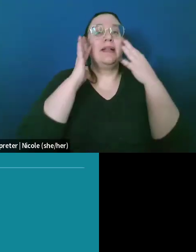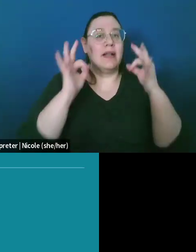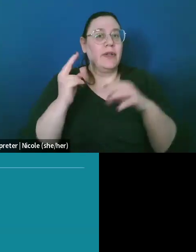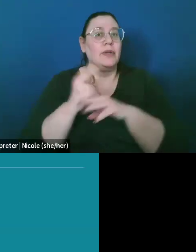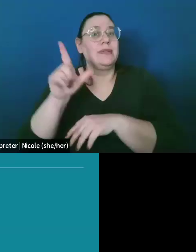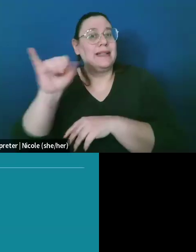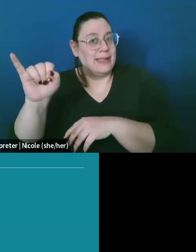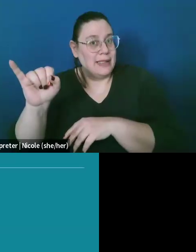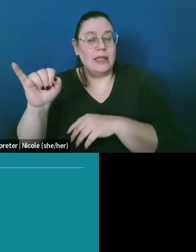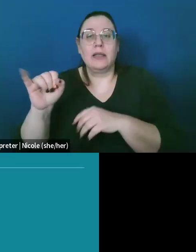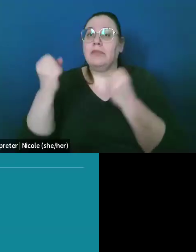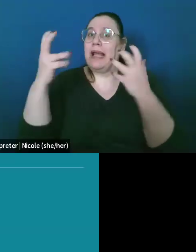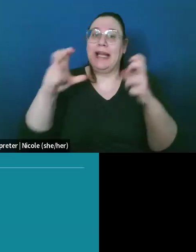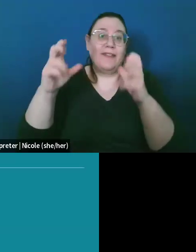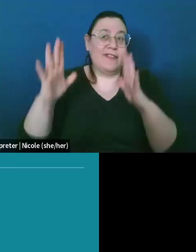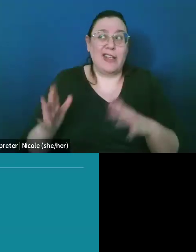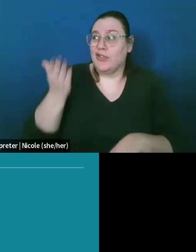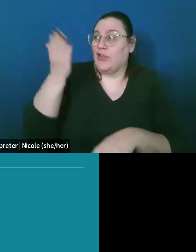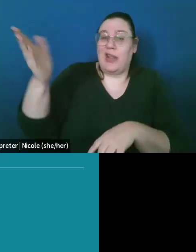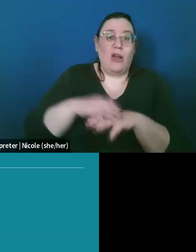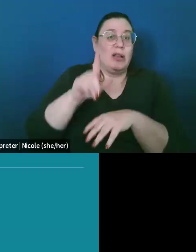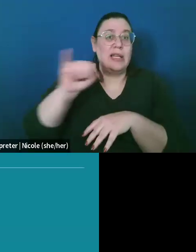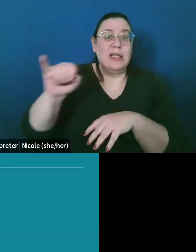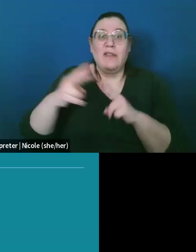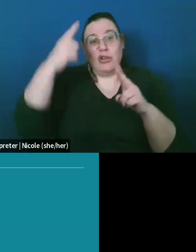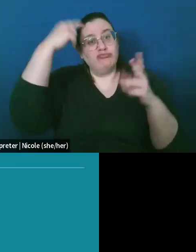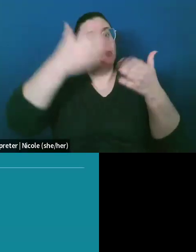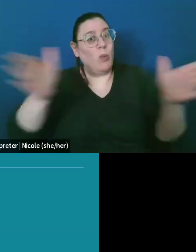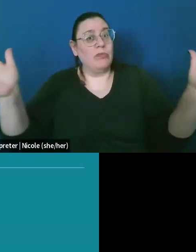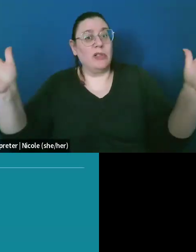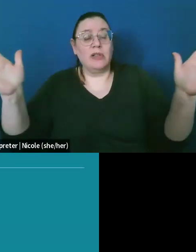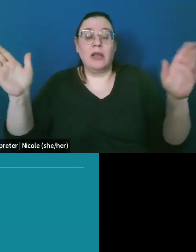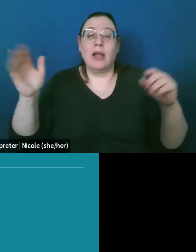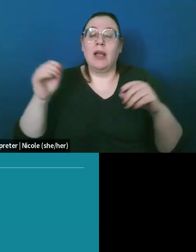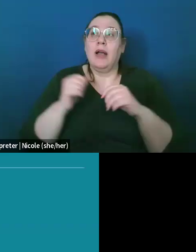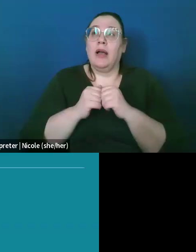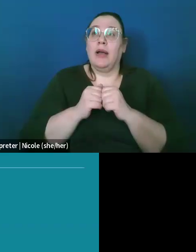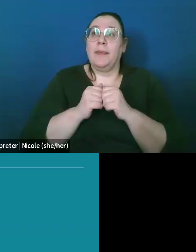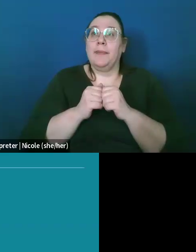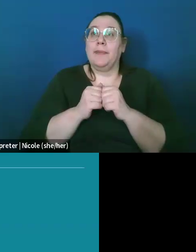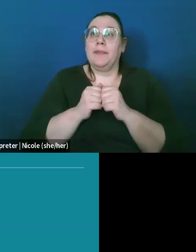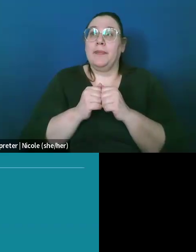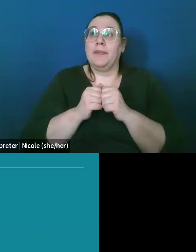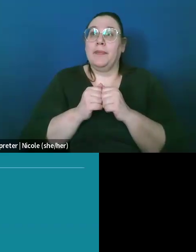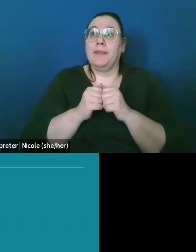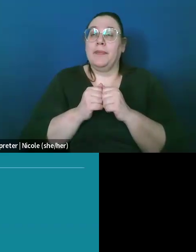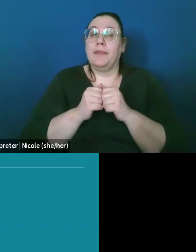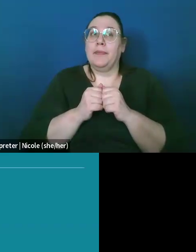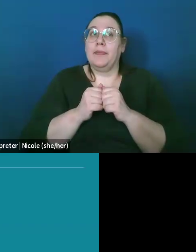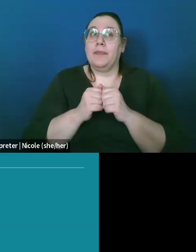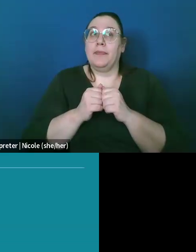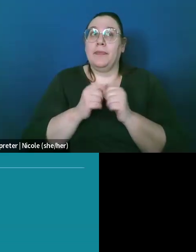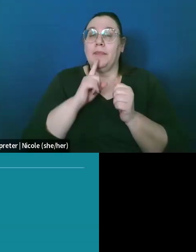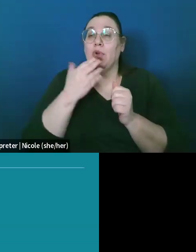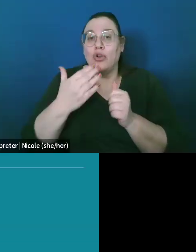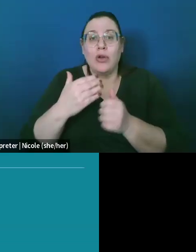a lot of investors are just on LinkedIn and they're very open to it. And what I got like a very helpful advice was my